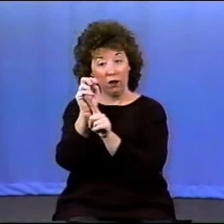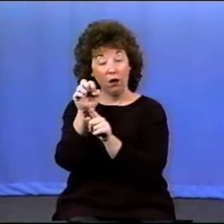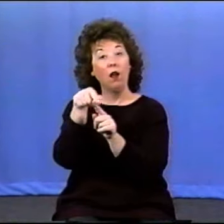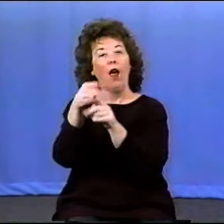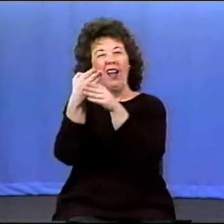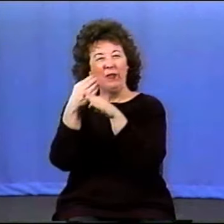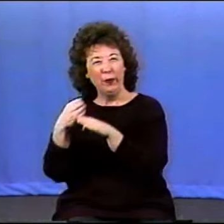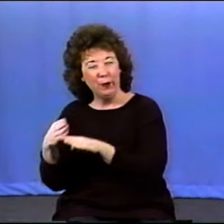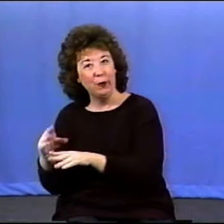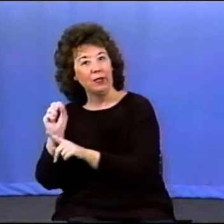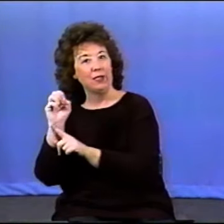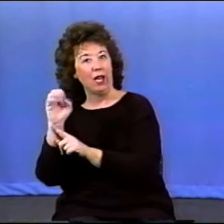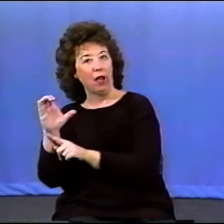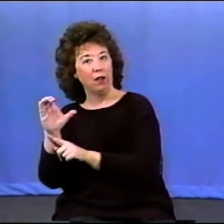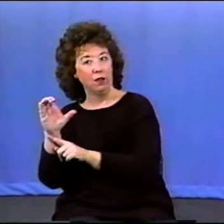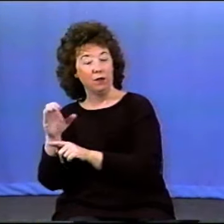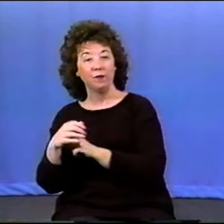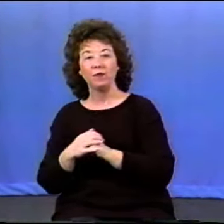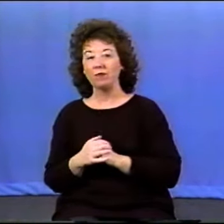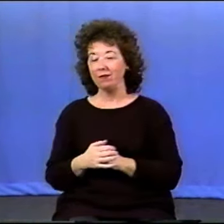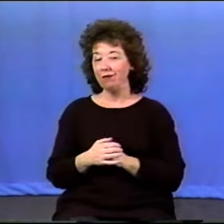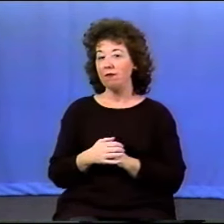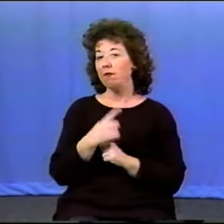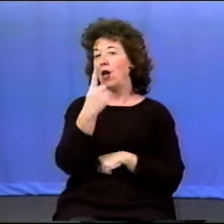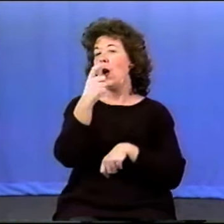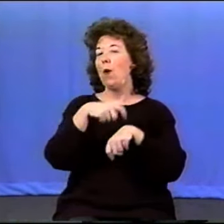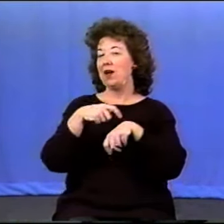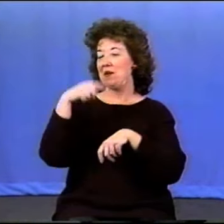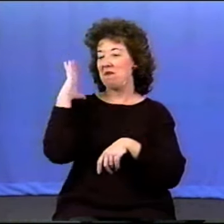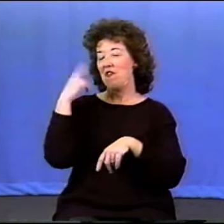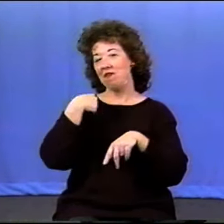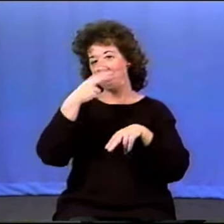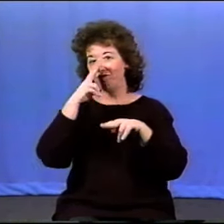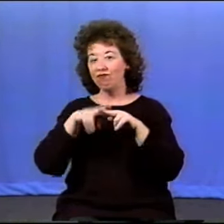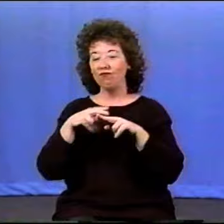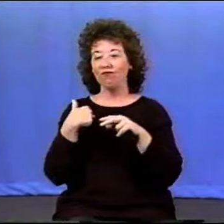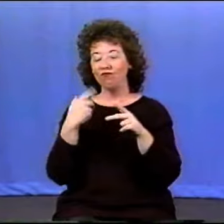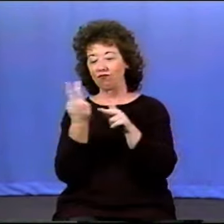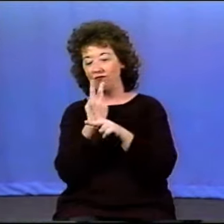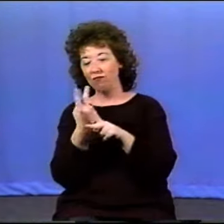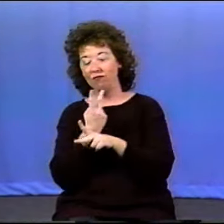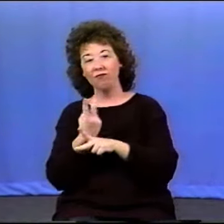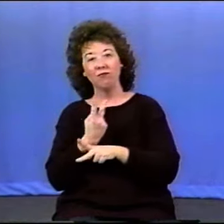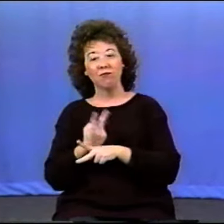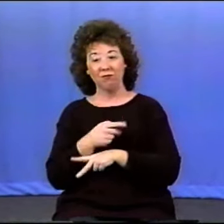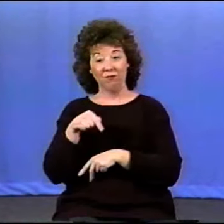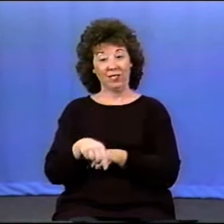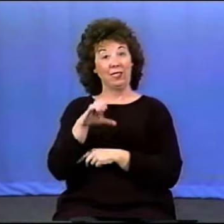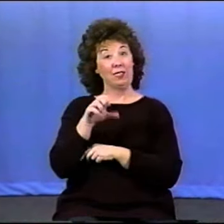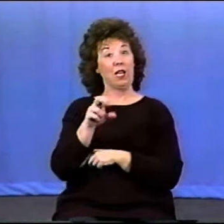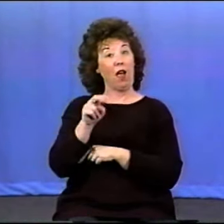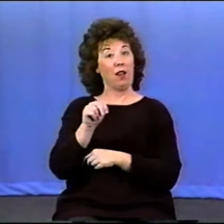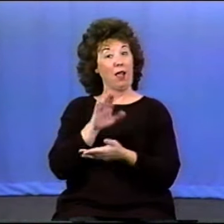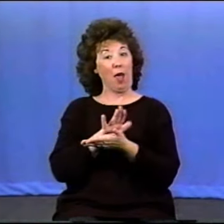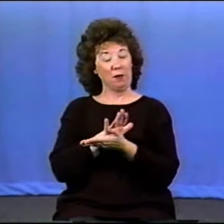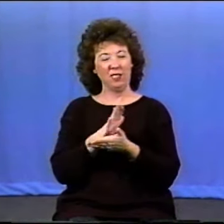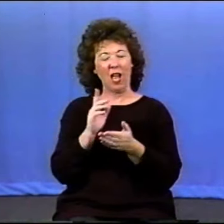one time figured out for this campus, for example, working out down to seconds of latitude and longitude, and I